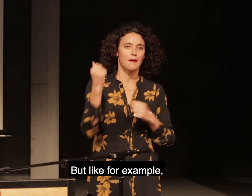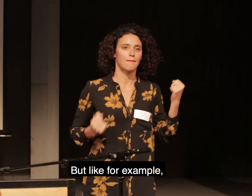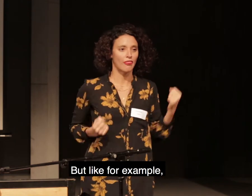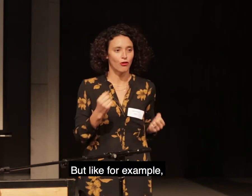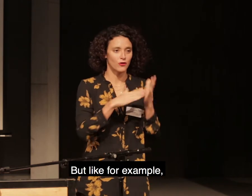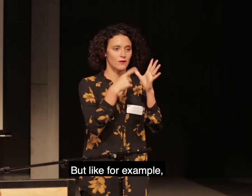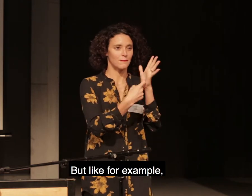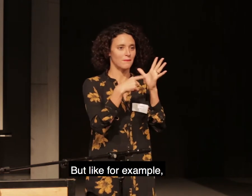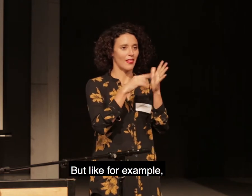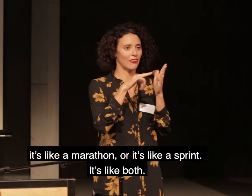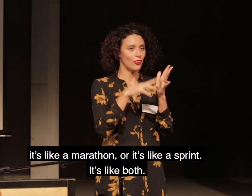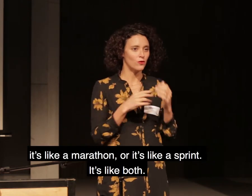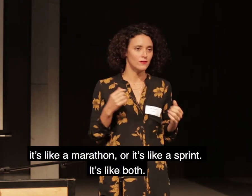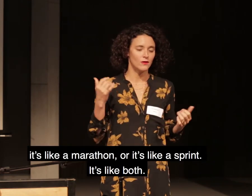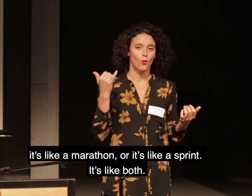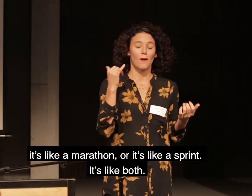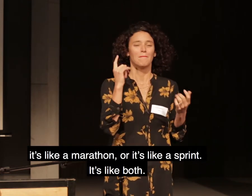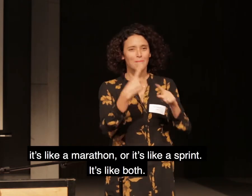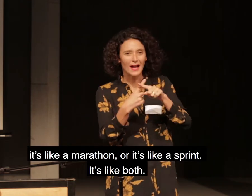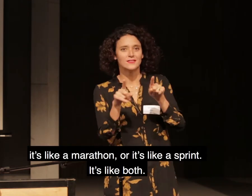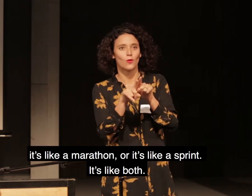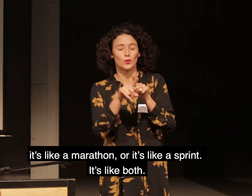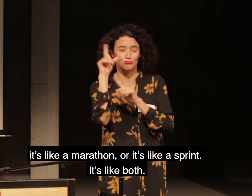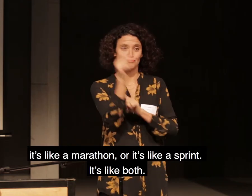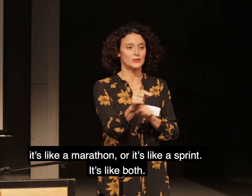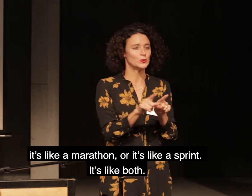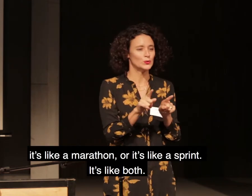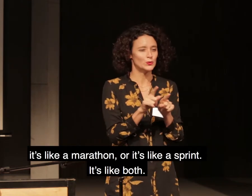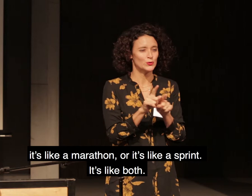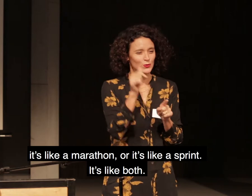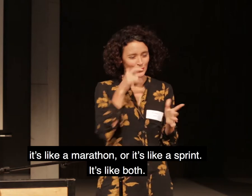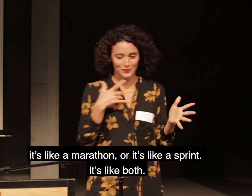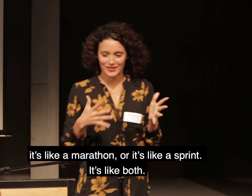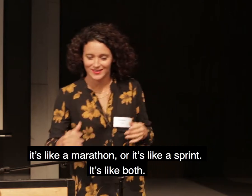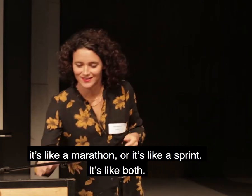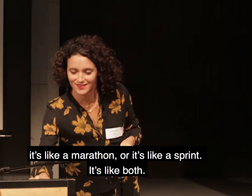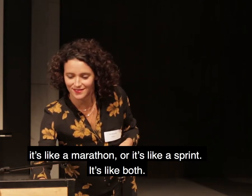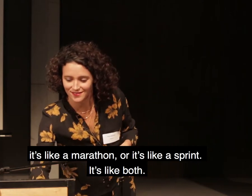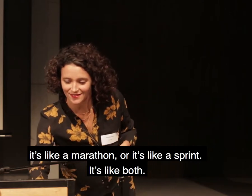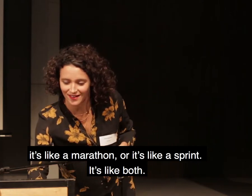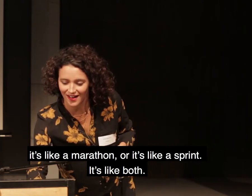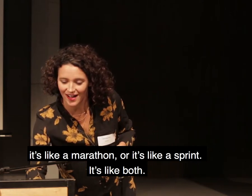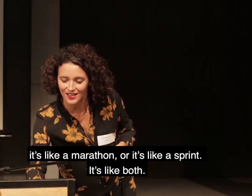But like, for example, it's like a marathon, or it's like a sprint. It's like